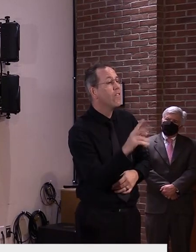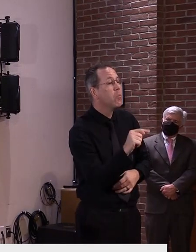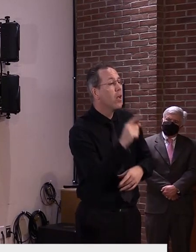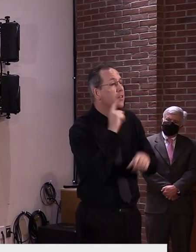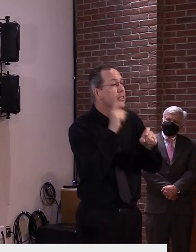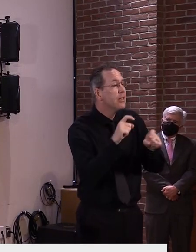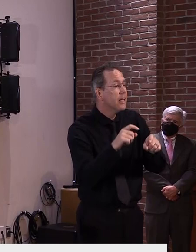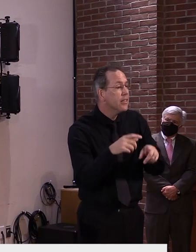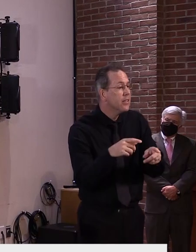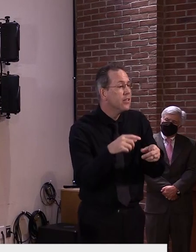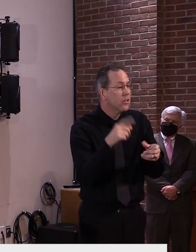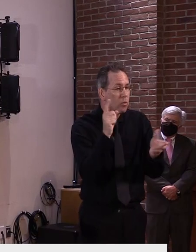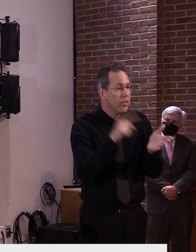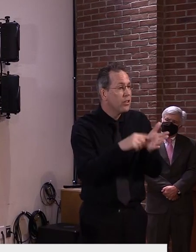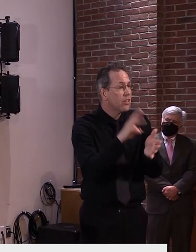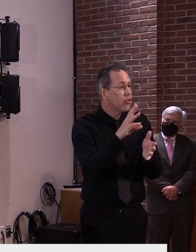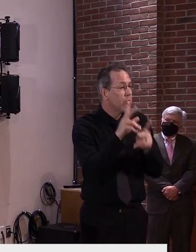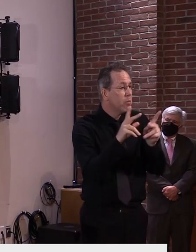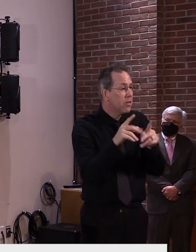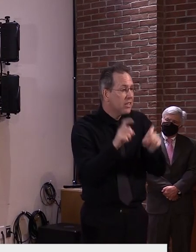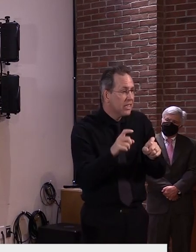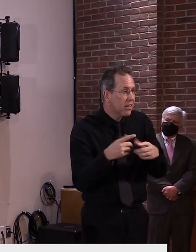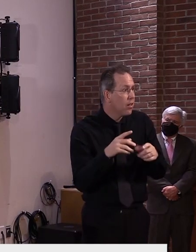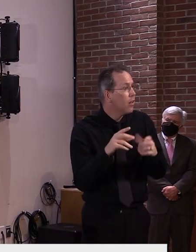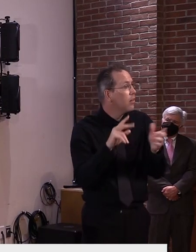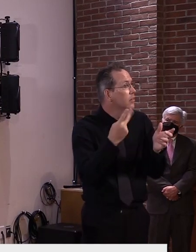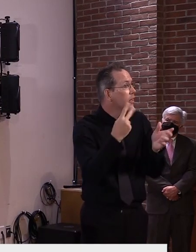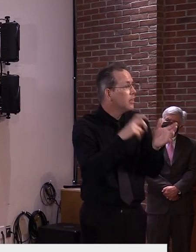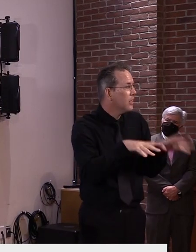done either at the state lab, the